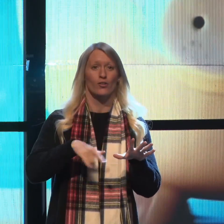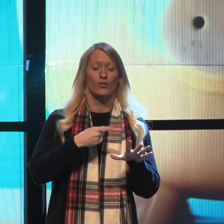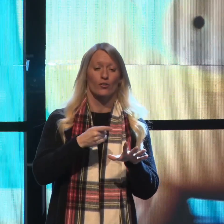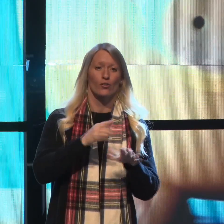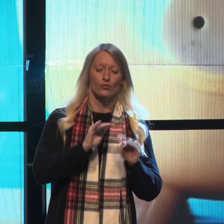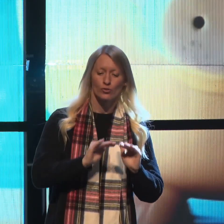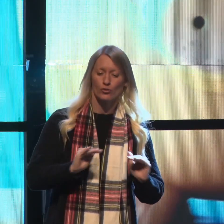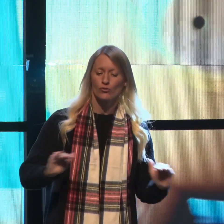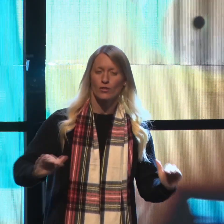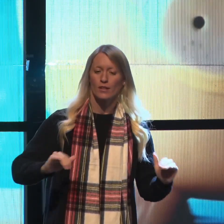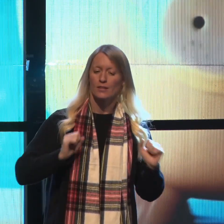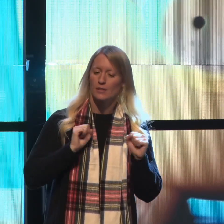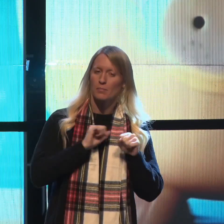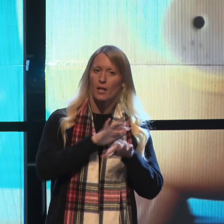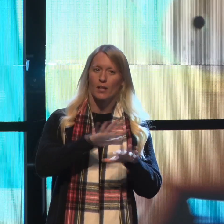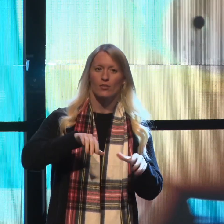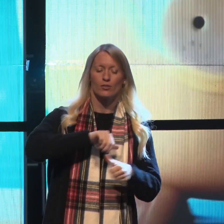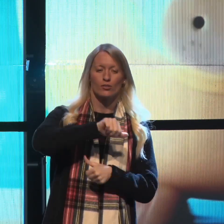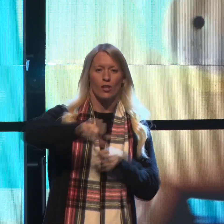another.